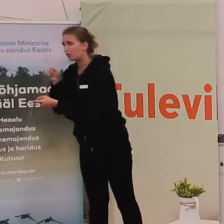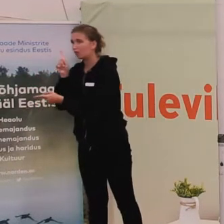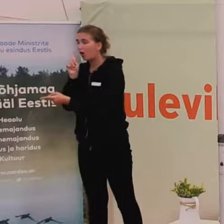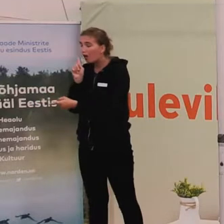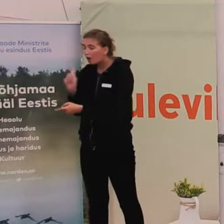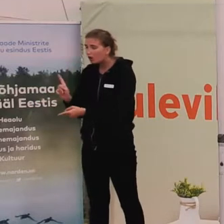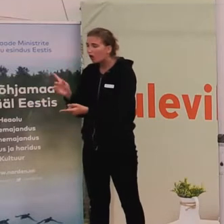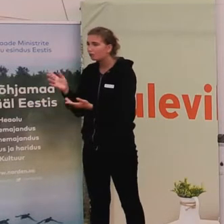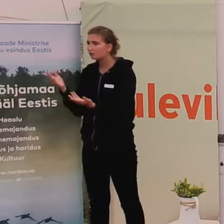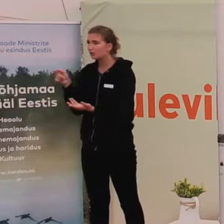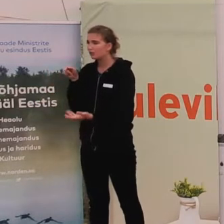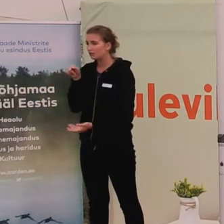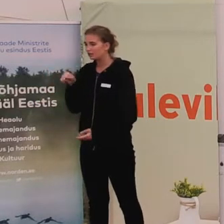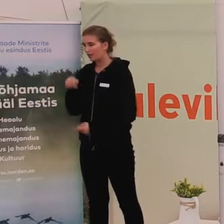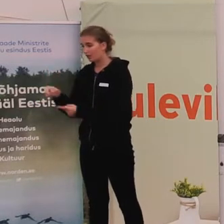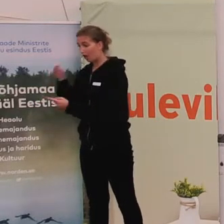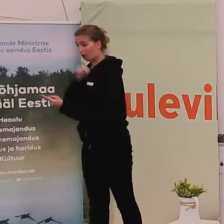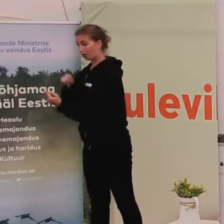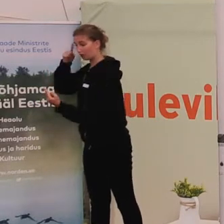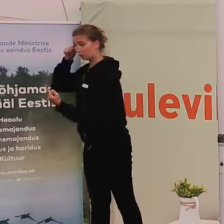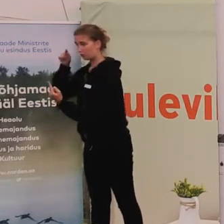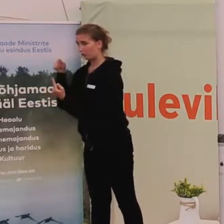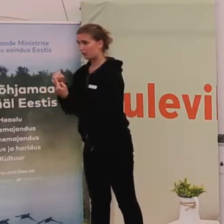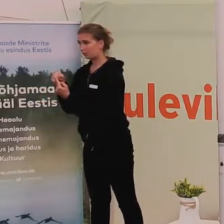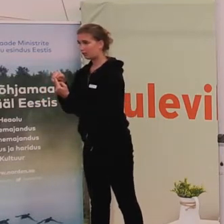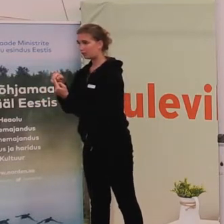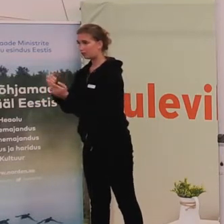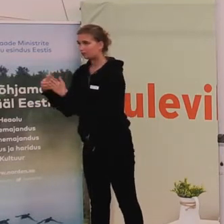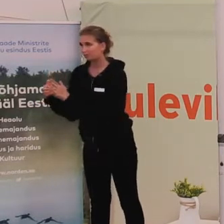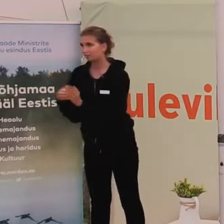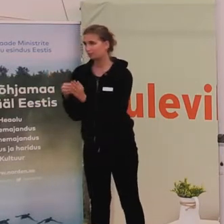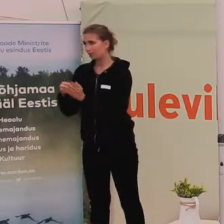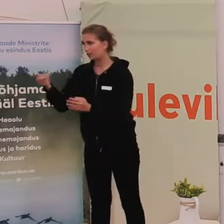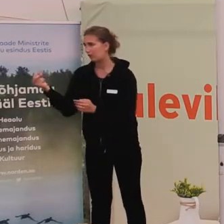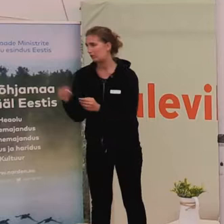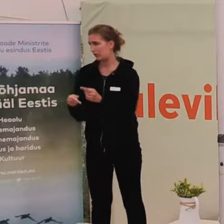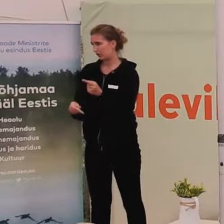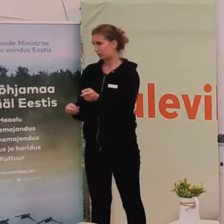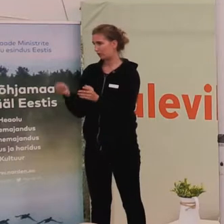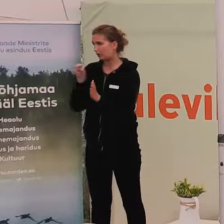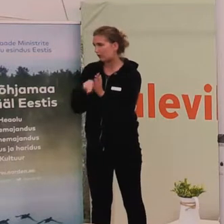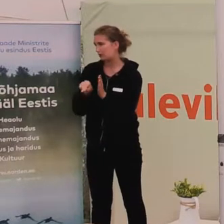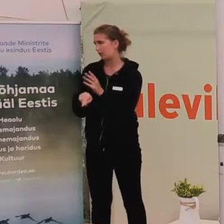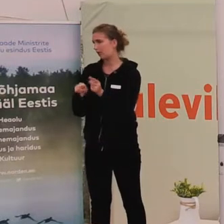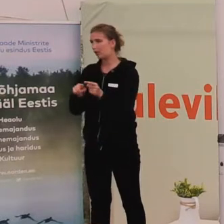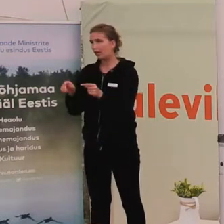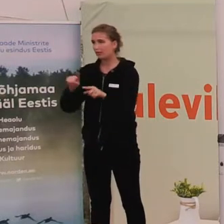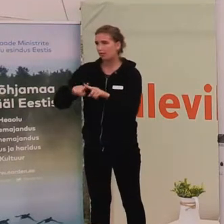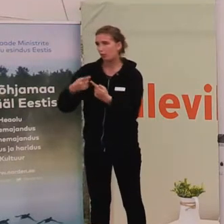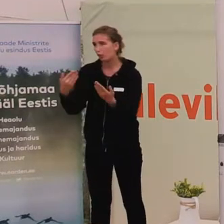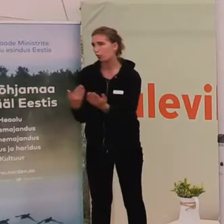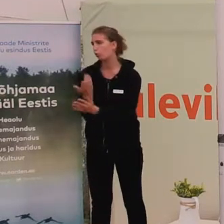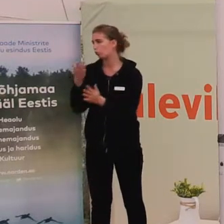however, this strive for profit is also stimulus for investment, including investment into cleaner technologies, investment